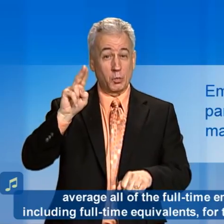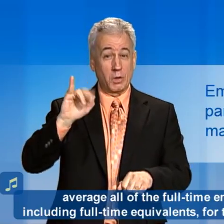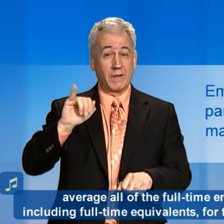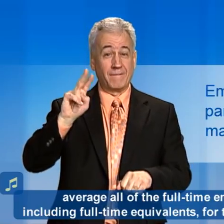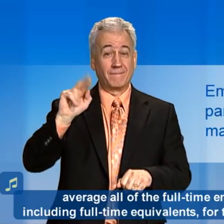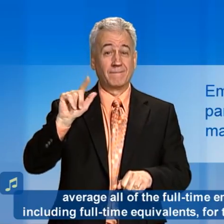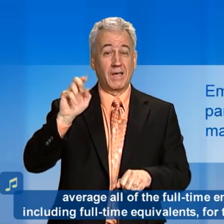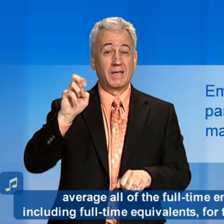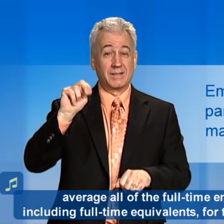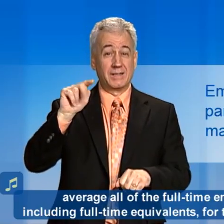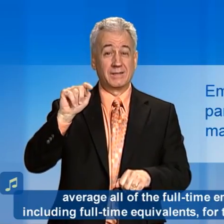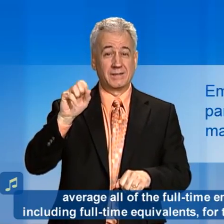entire group.